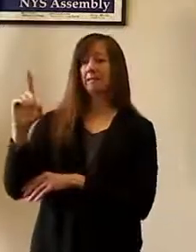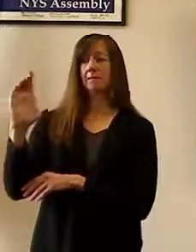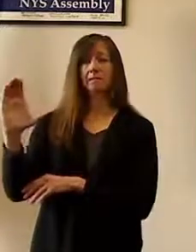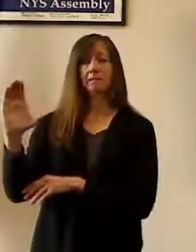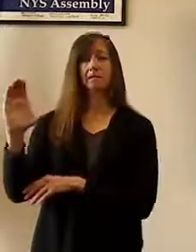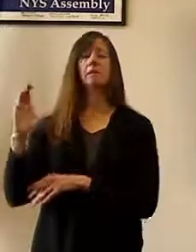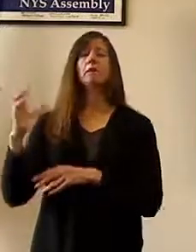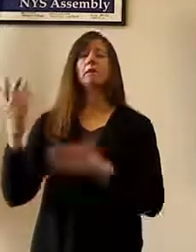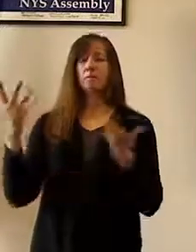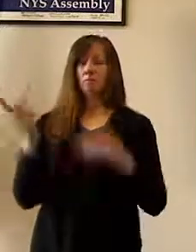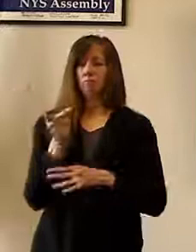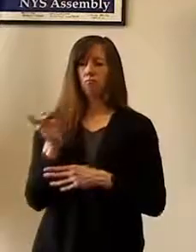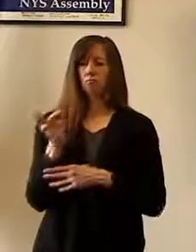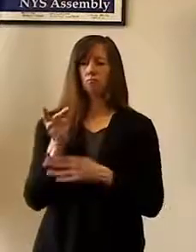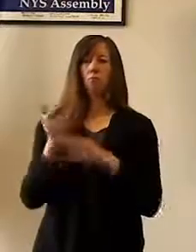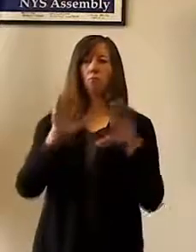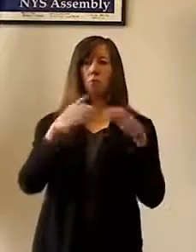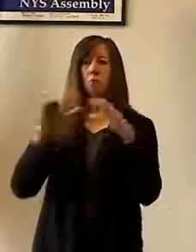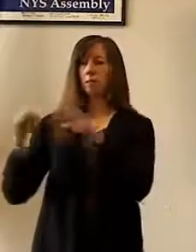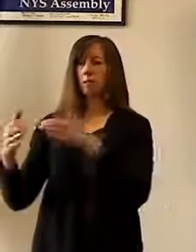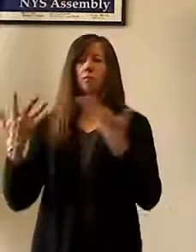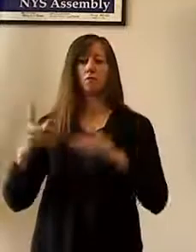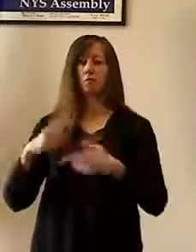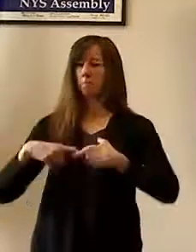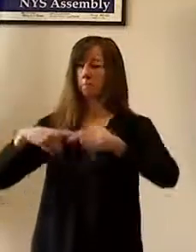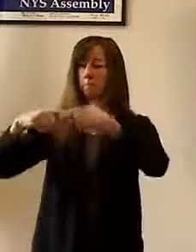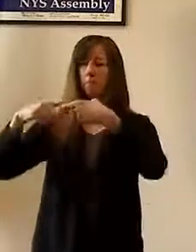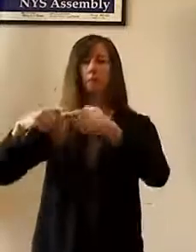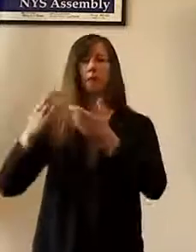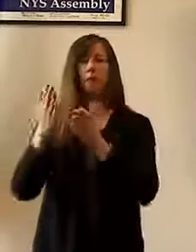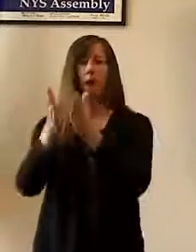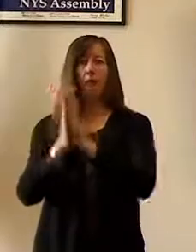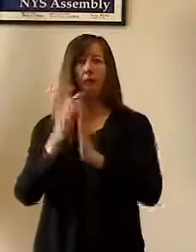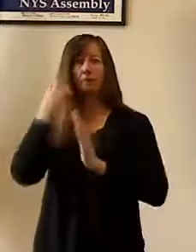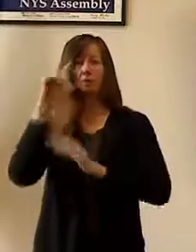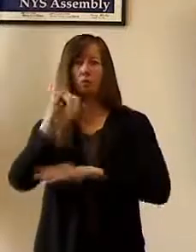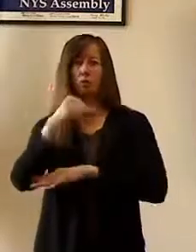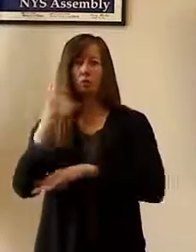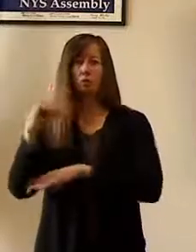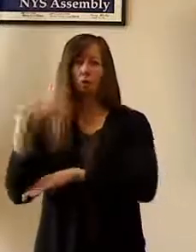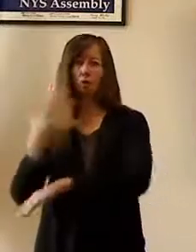the administration of the Janssen COVID vaccine.